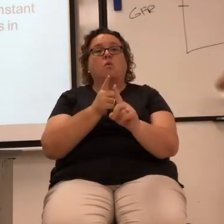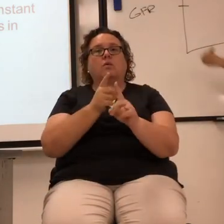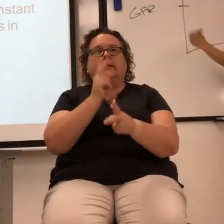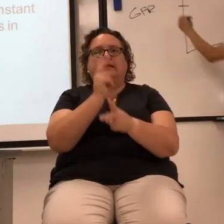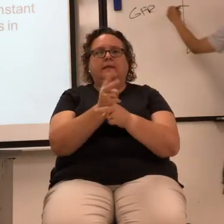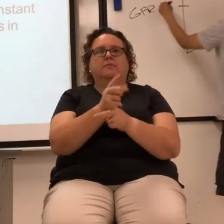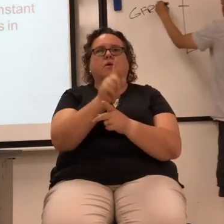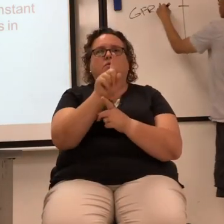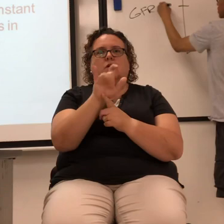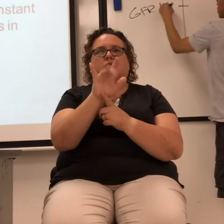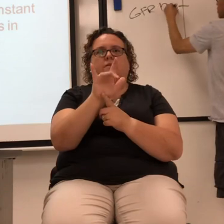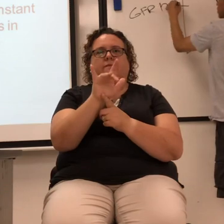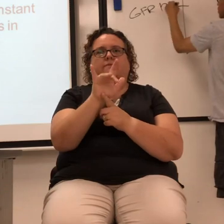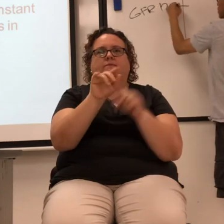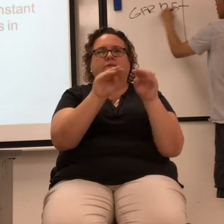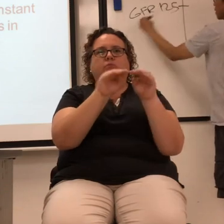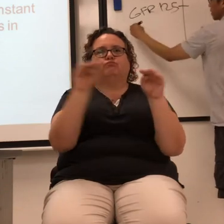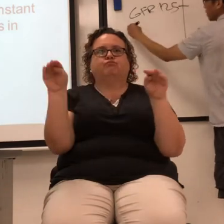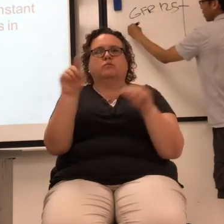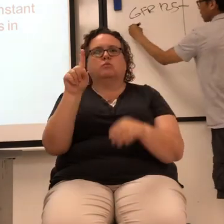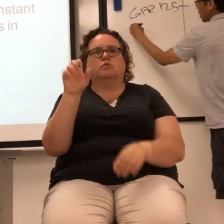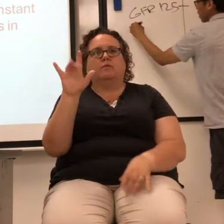125